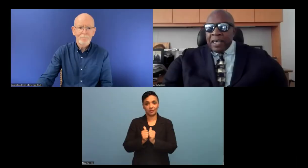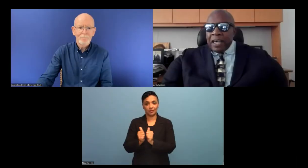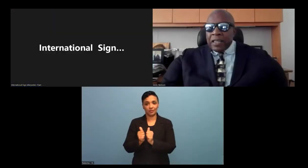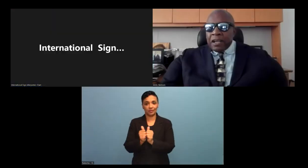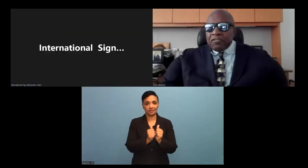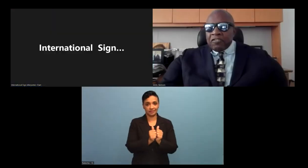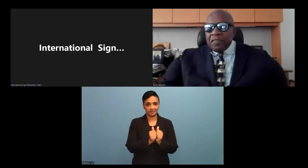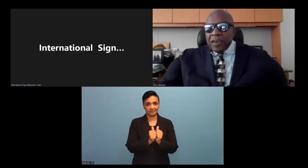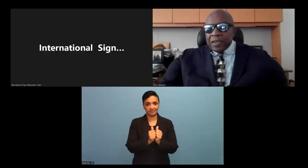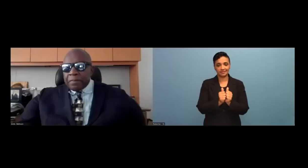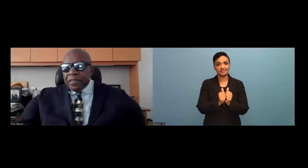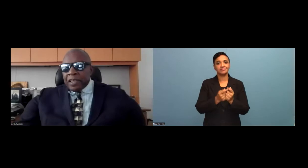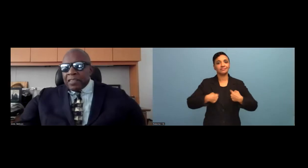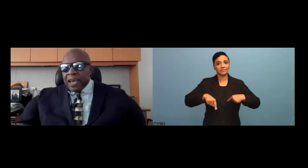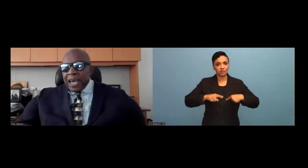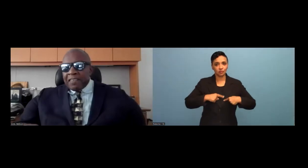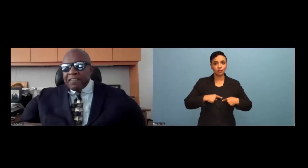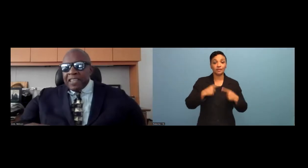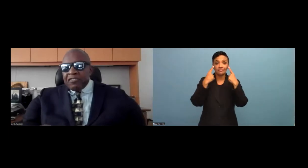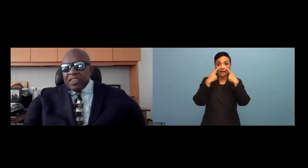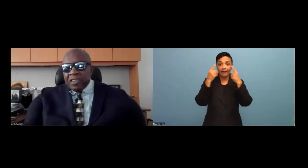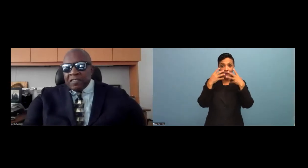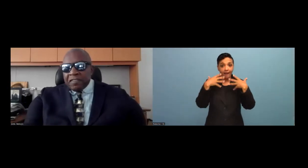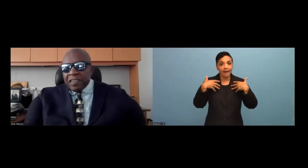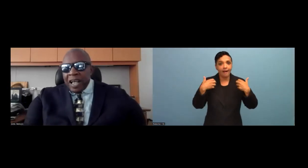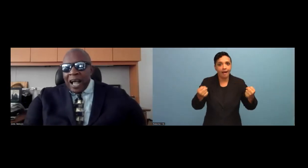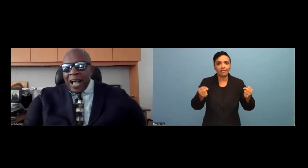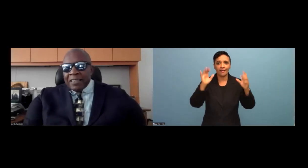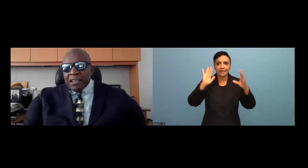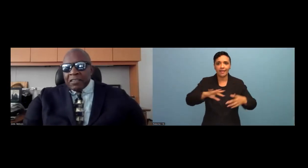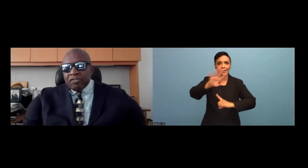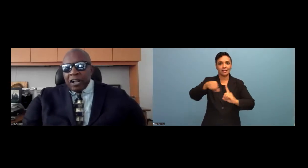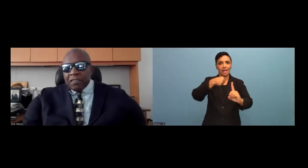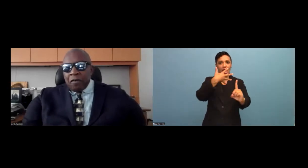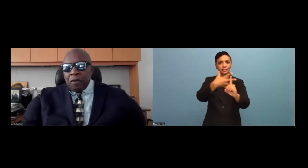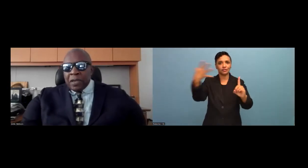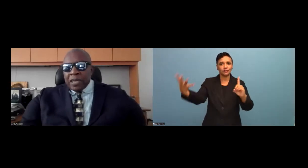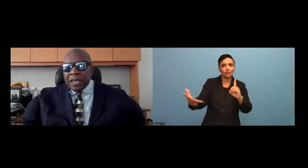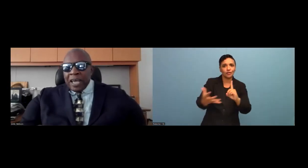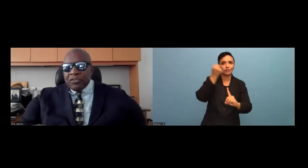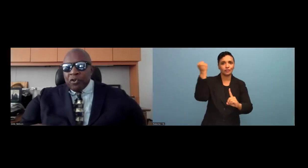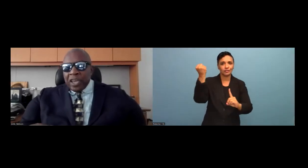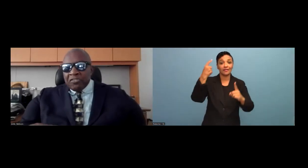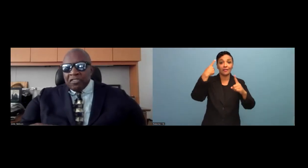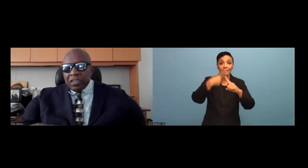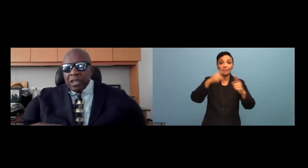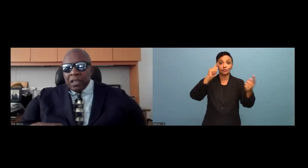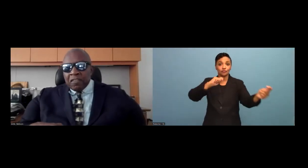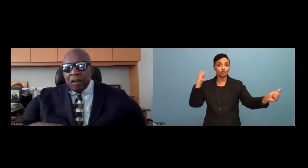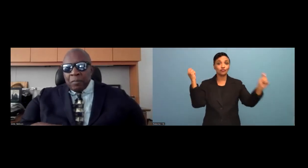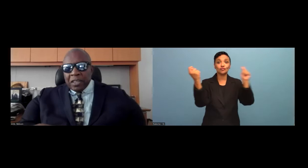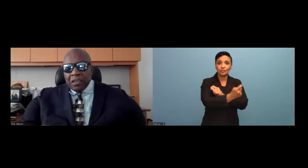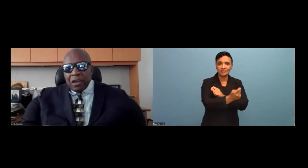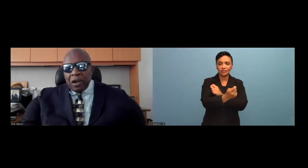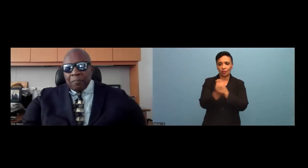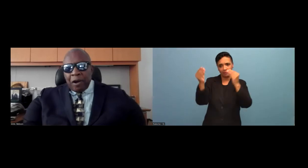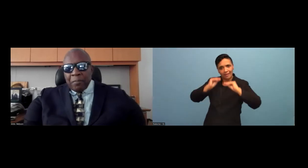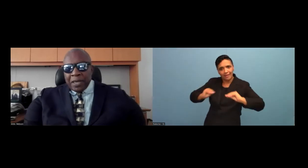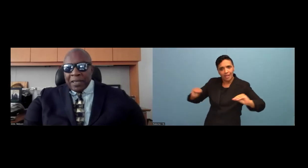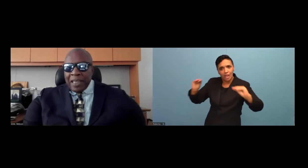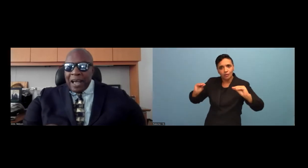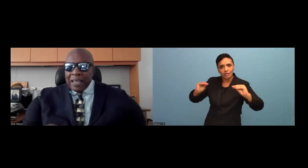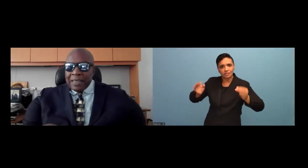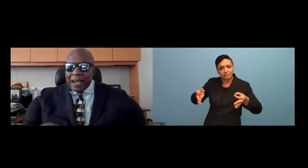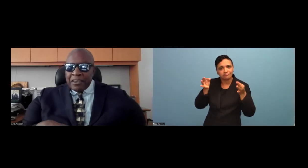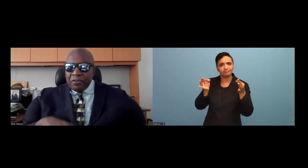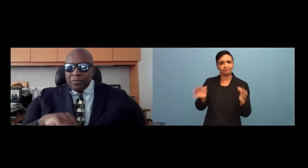part in achieving the SDGs and the Transforming Education Summit